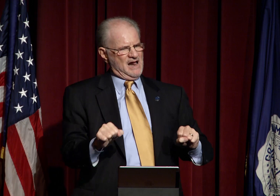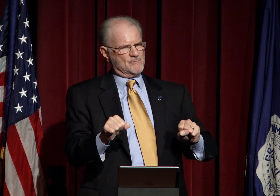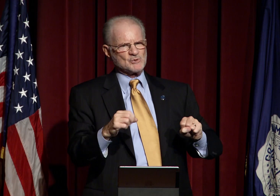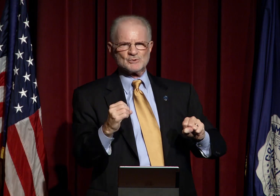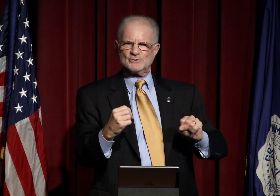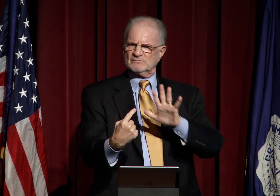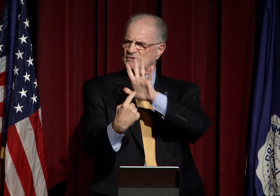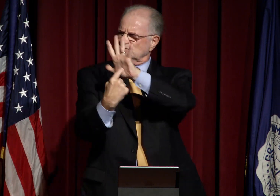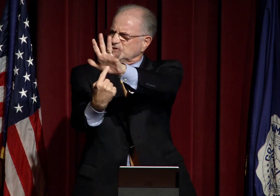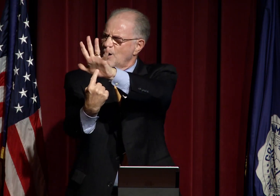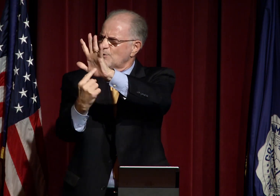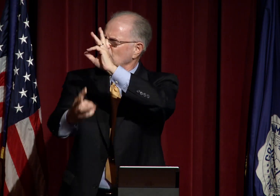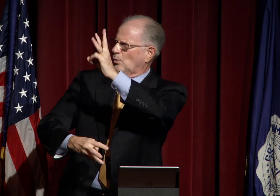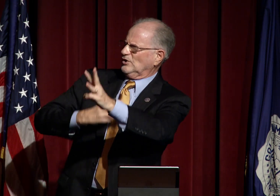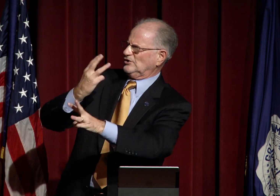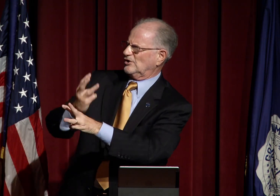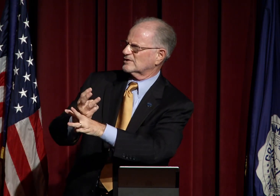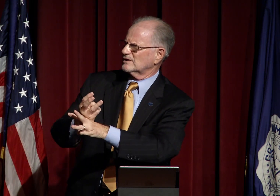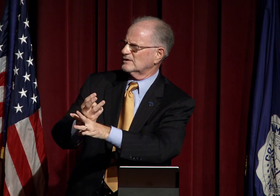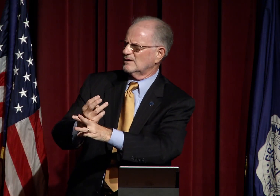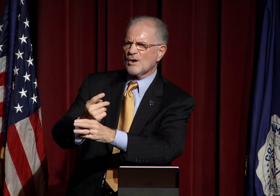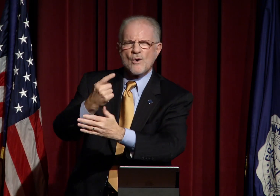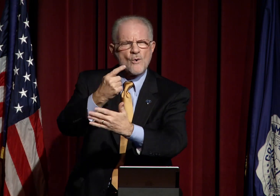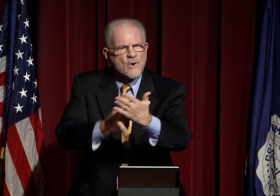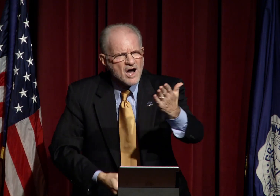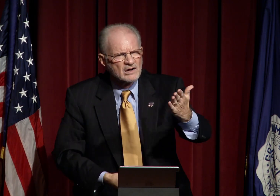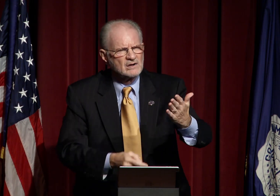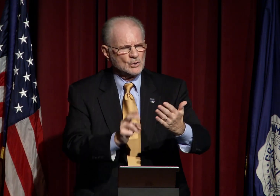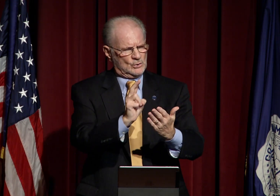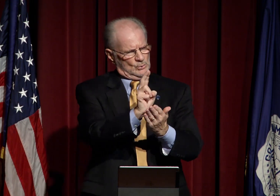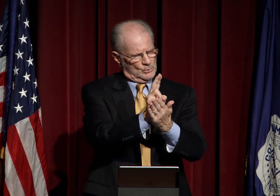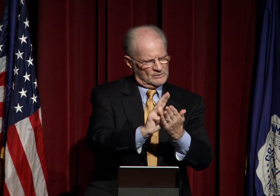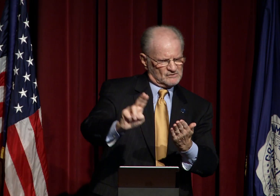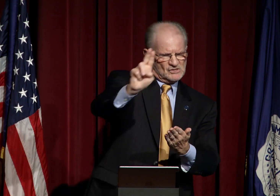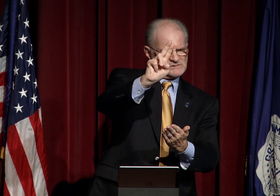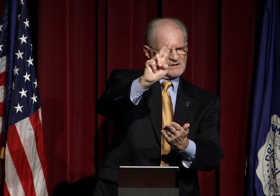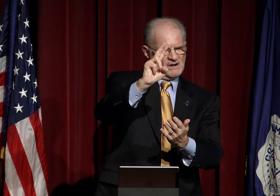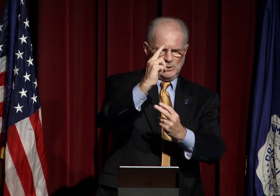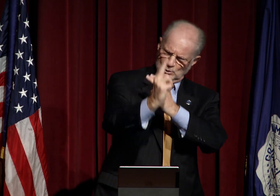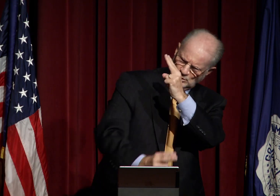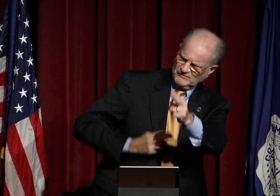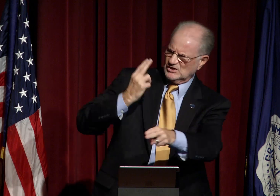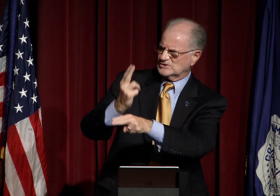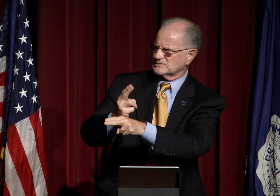It's quite exciting that we now have the opportunity to exhibit for the world what